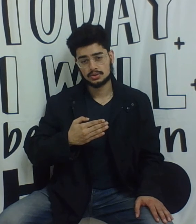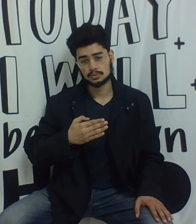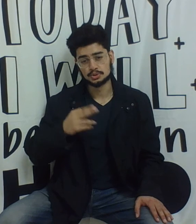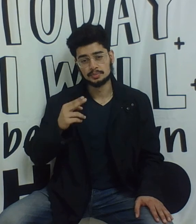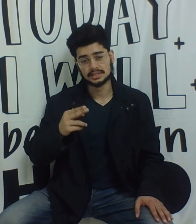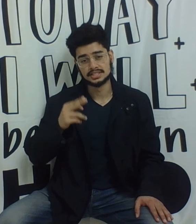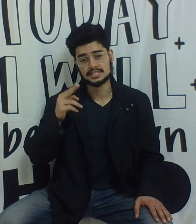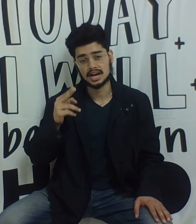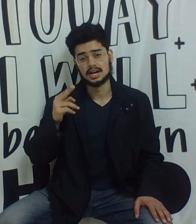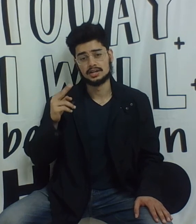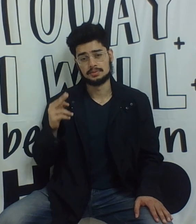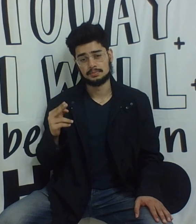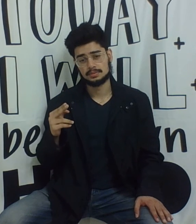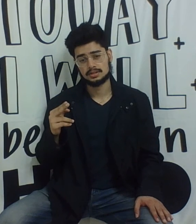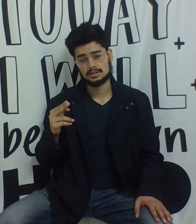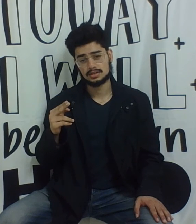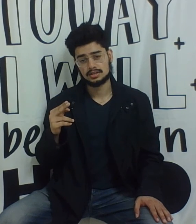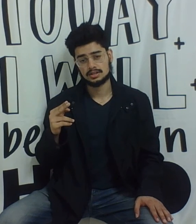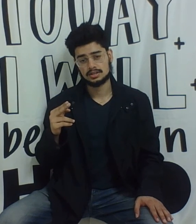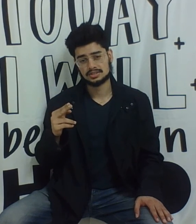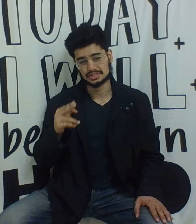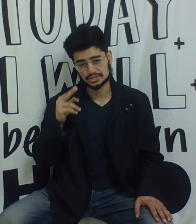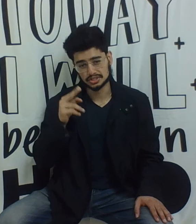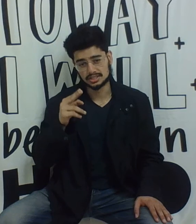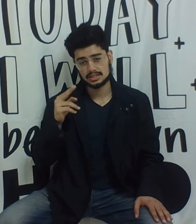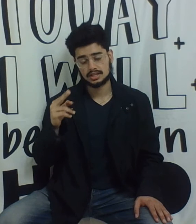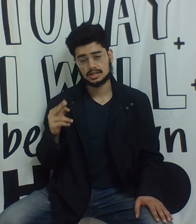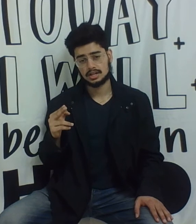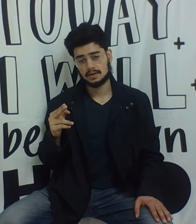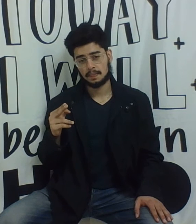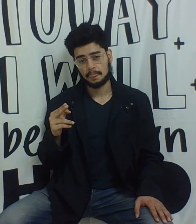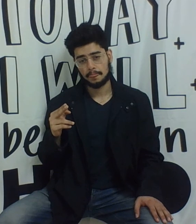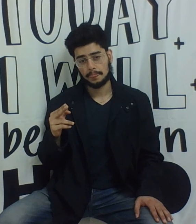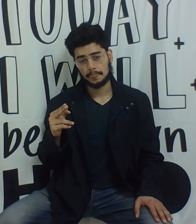will you make the time to study?